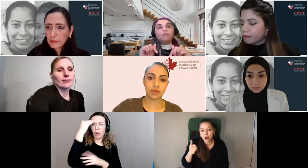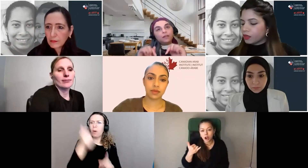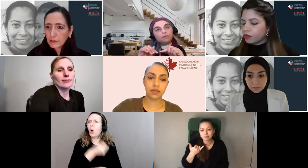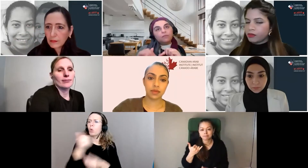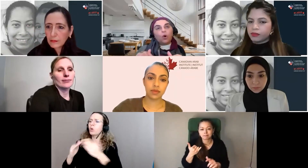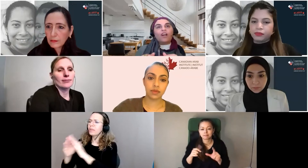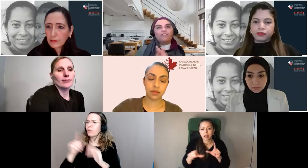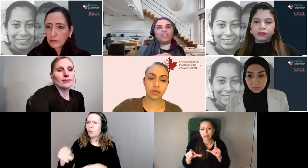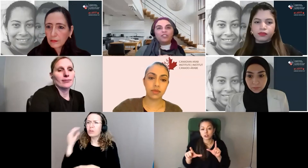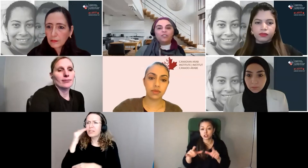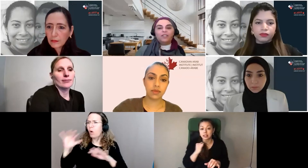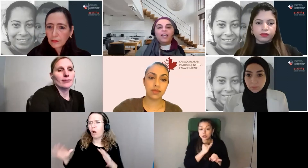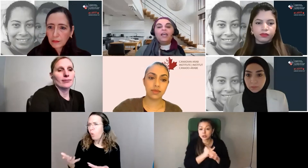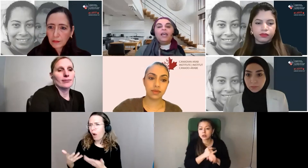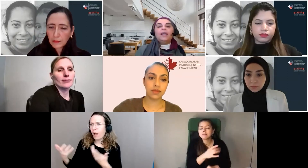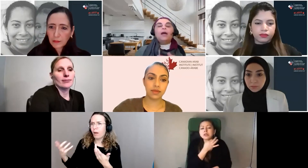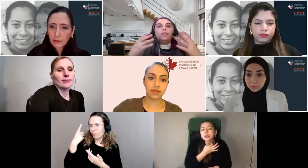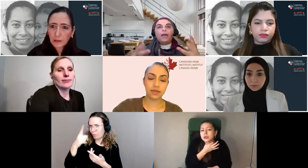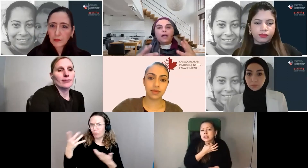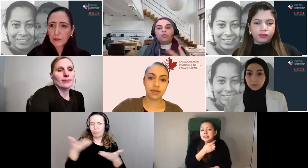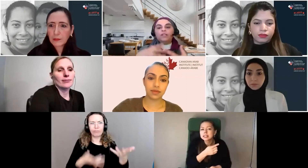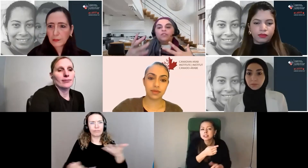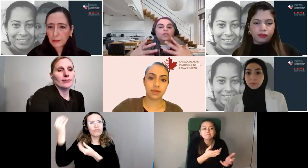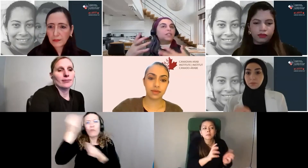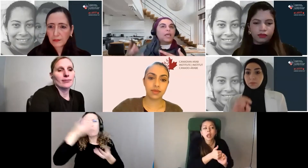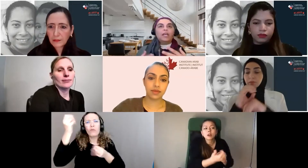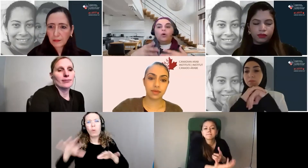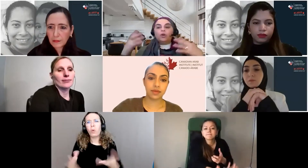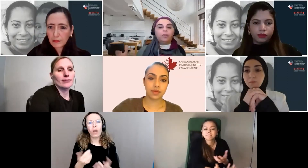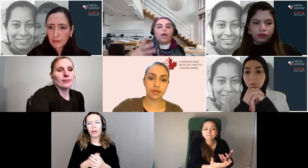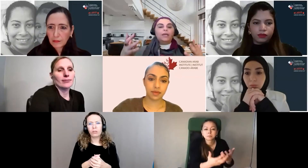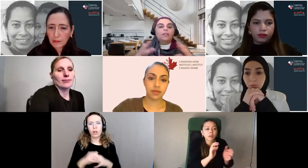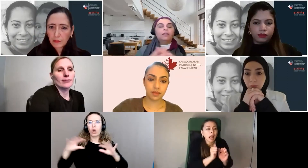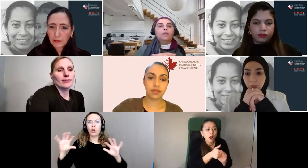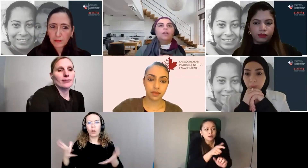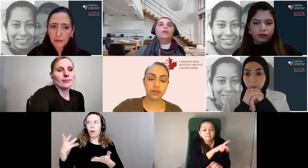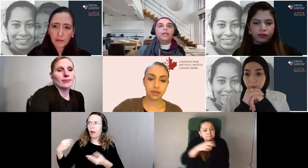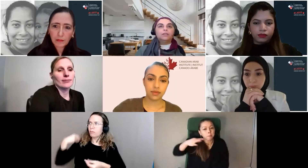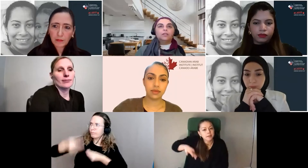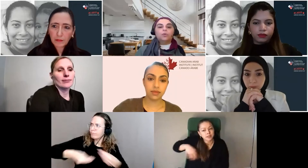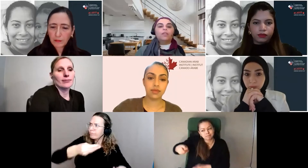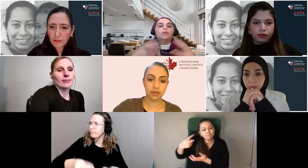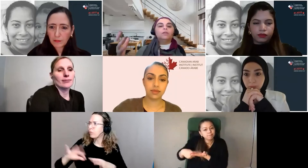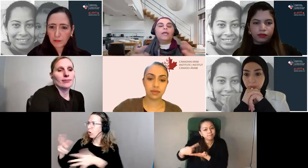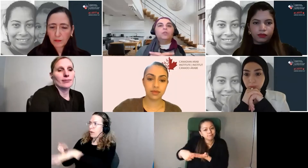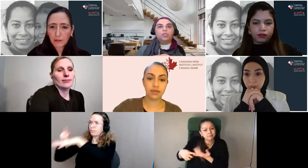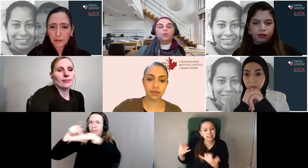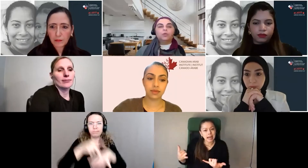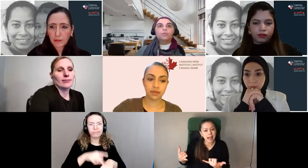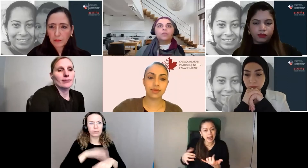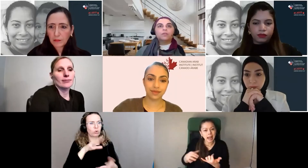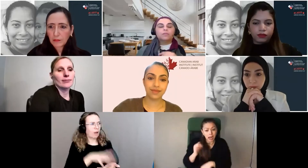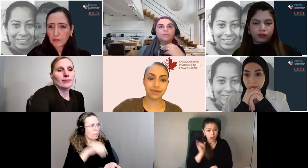is relevant for our conversation today? And how will that help transfer, scale, or apply the learnings to other languages